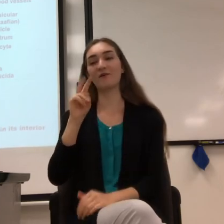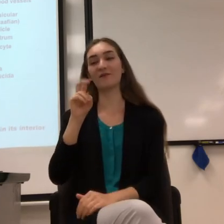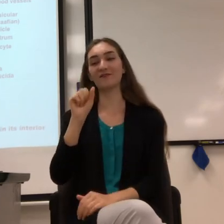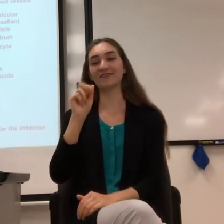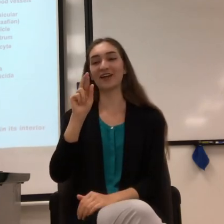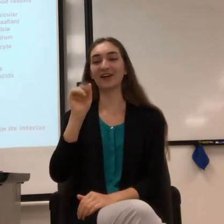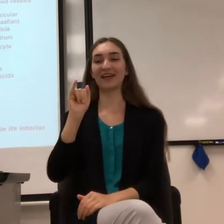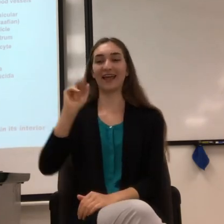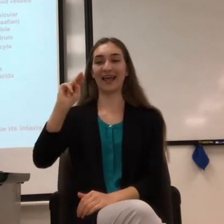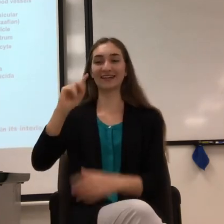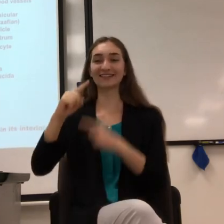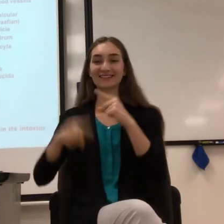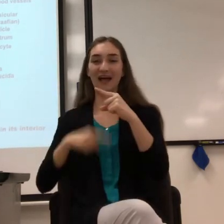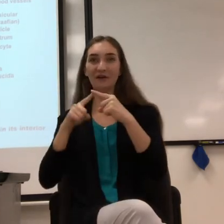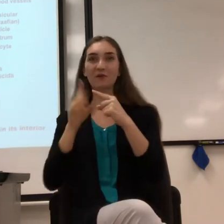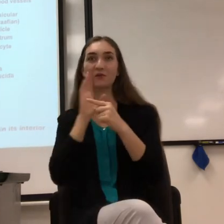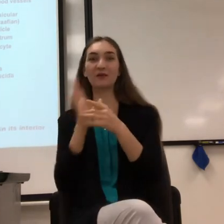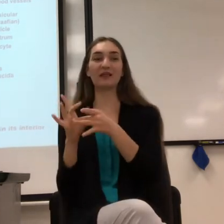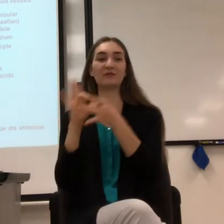do.